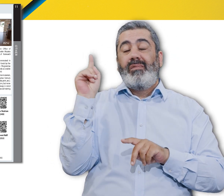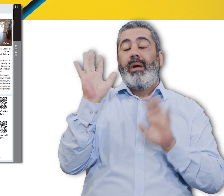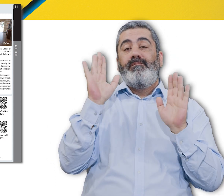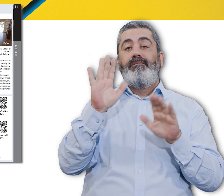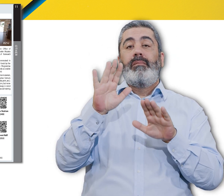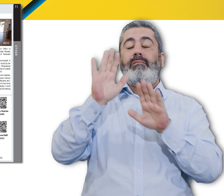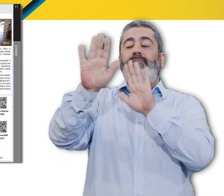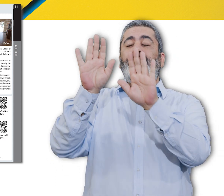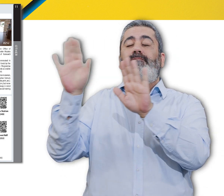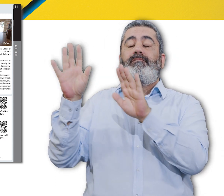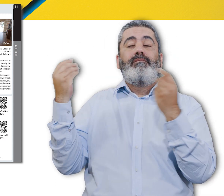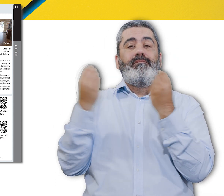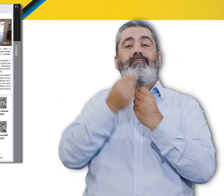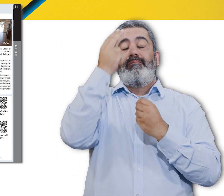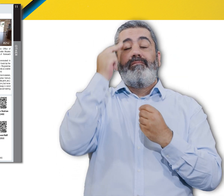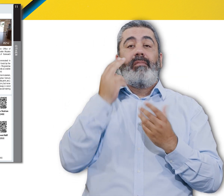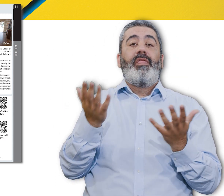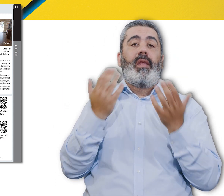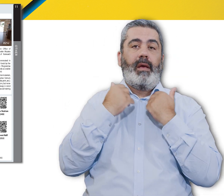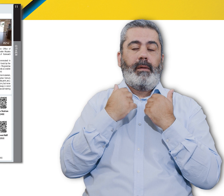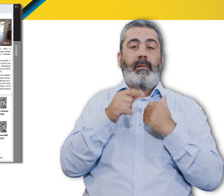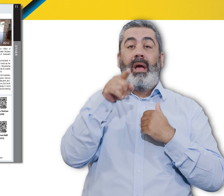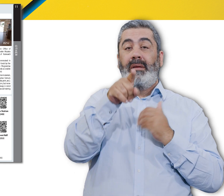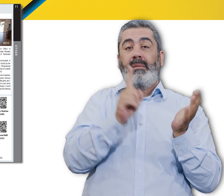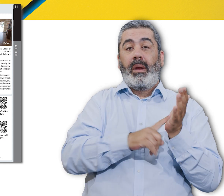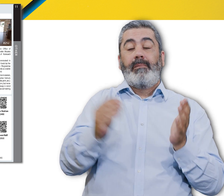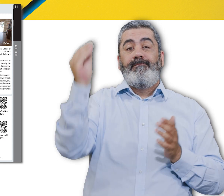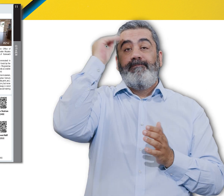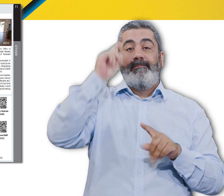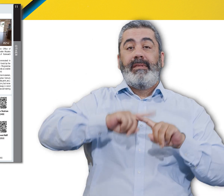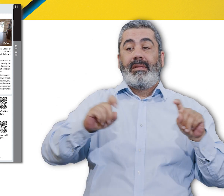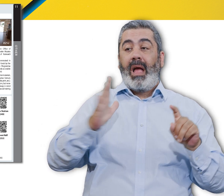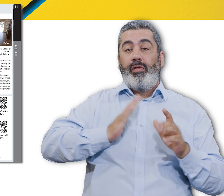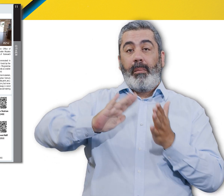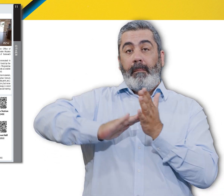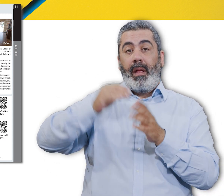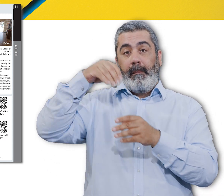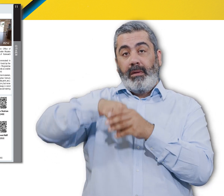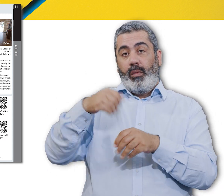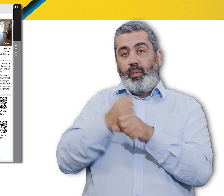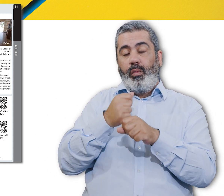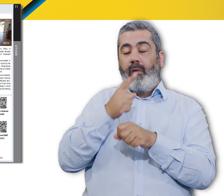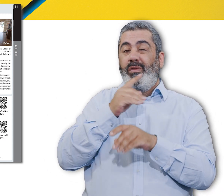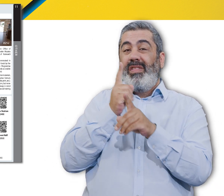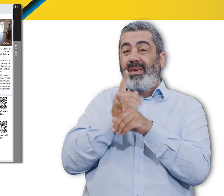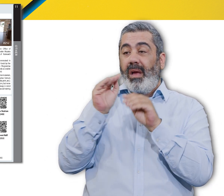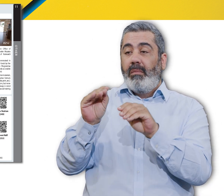yet any special training for serving persons with disabilities. Post Office Point 34 on the map